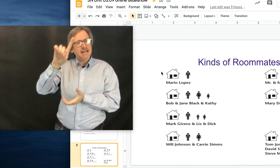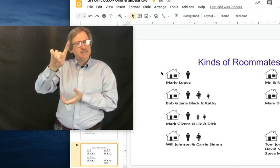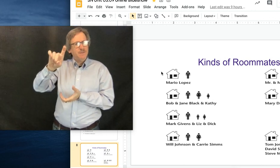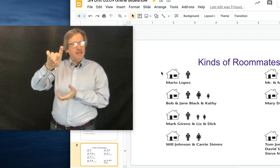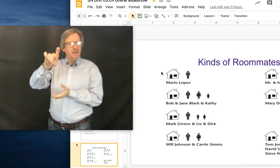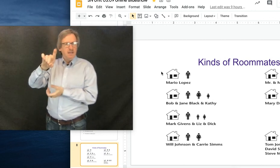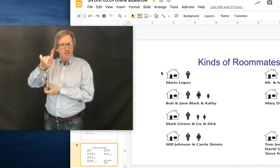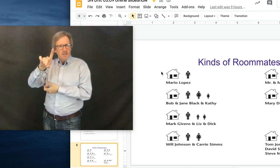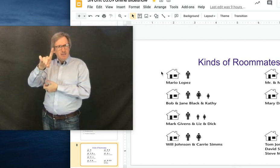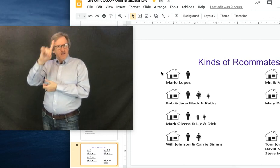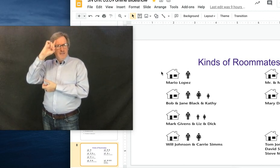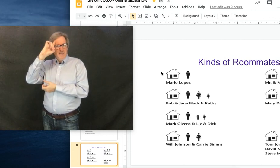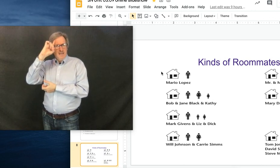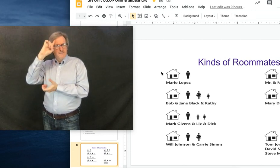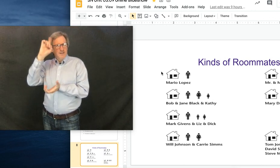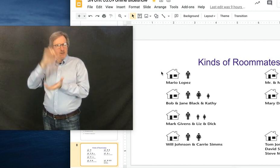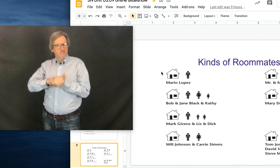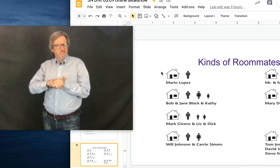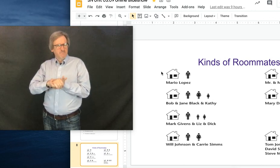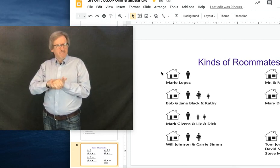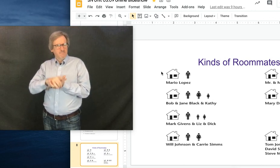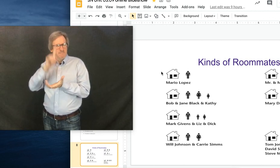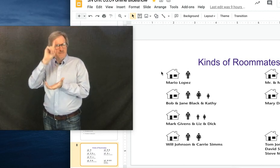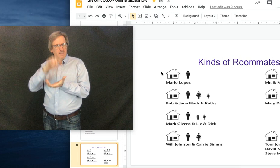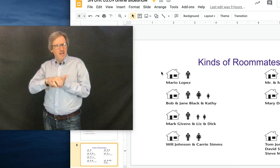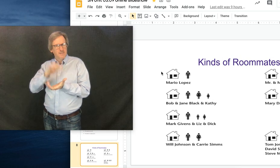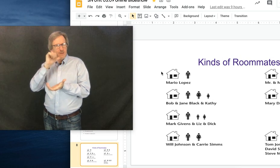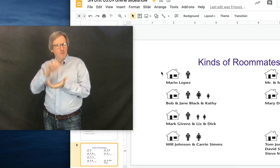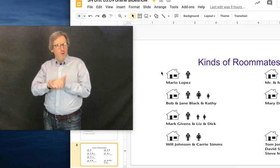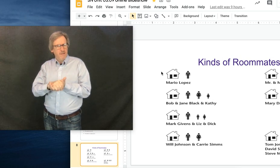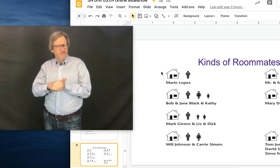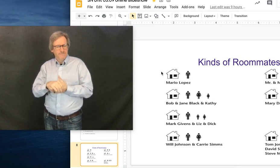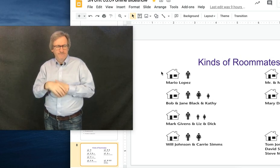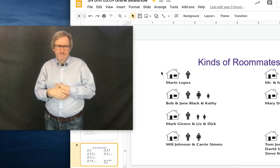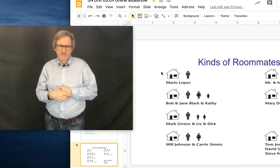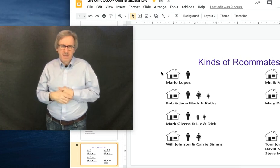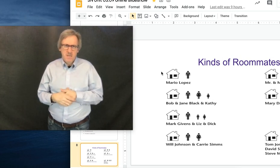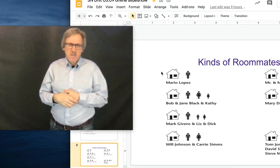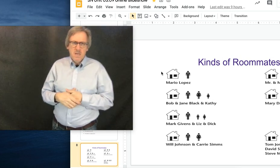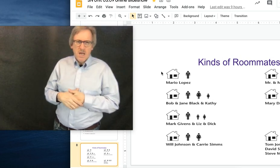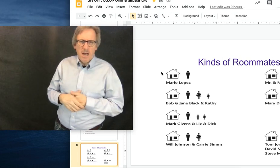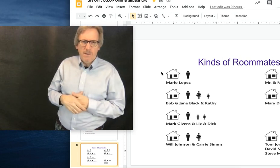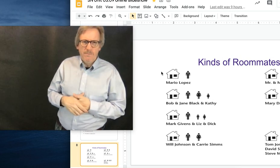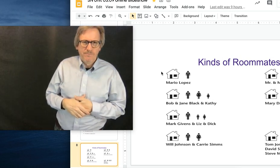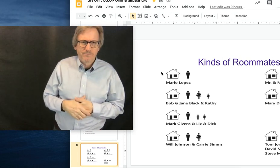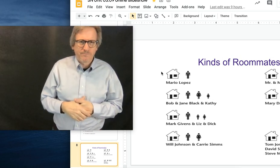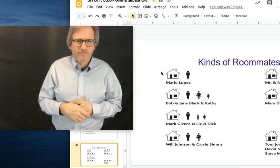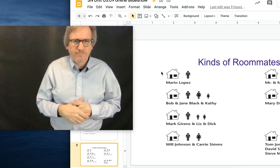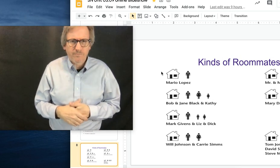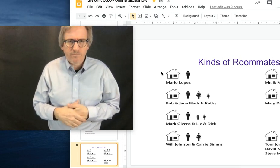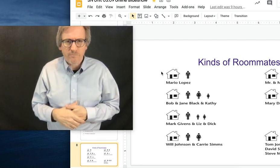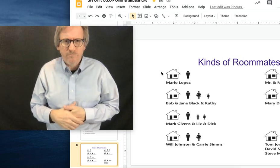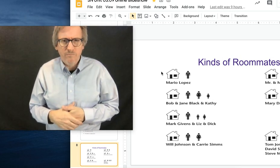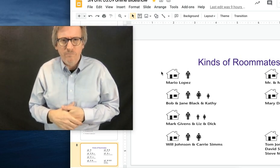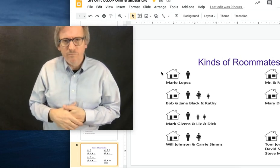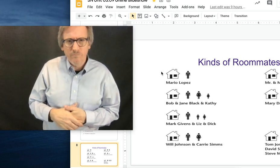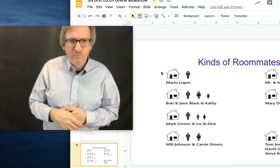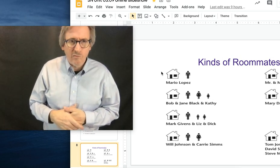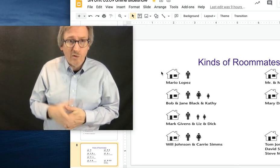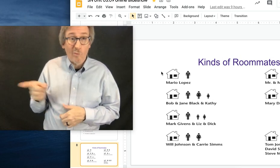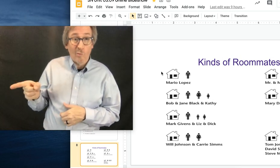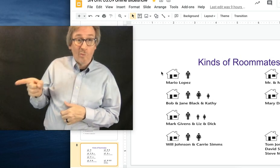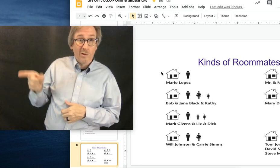Husband tends to be index finger. Husband, wife. Um,